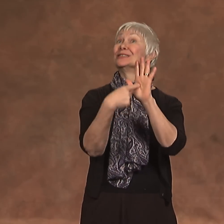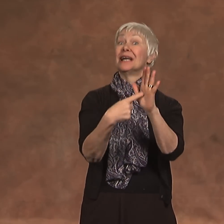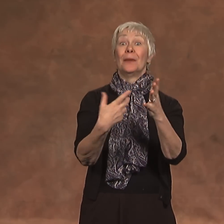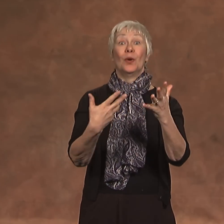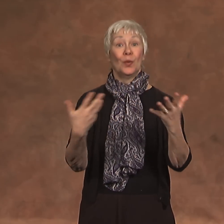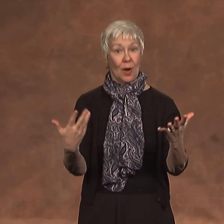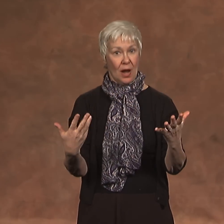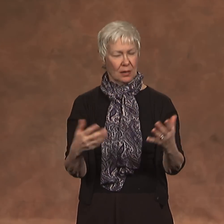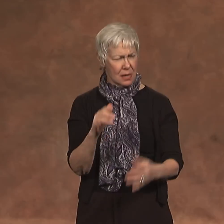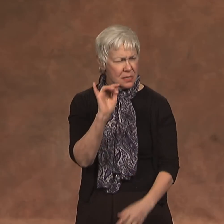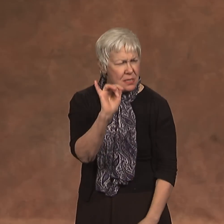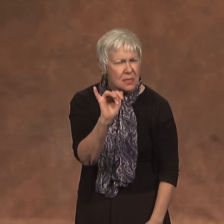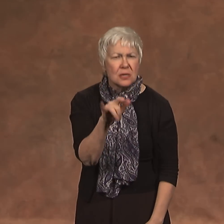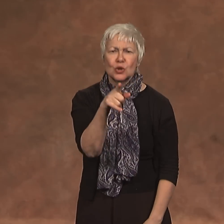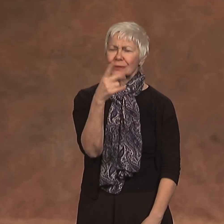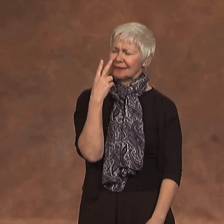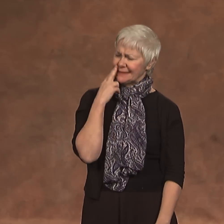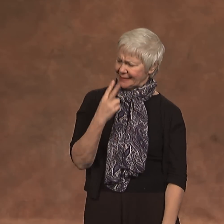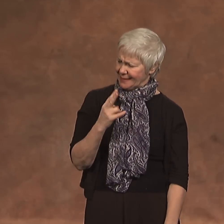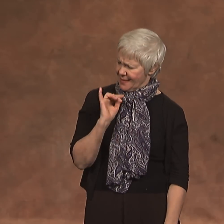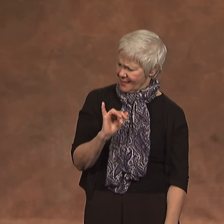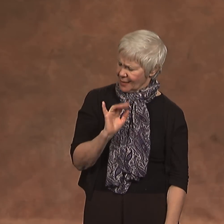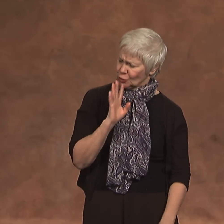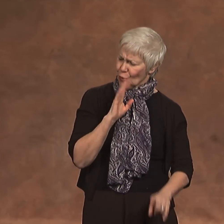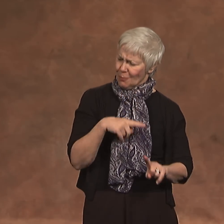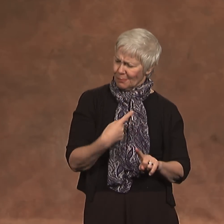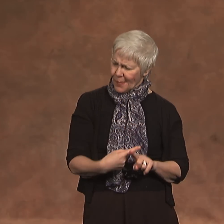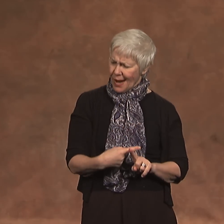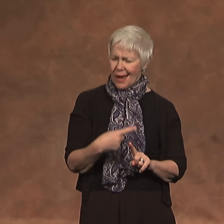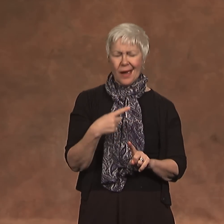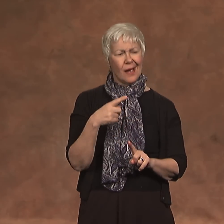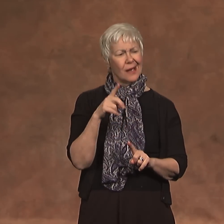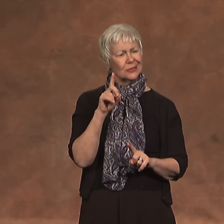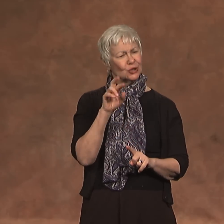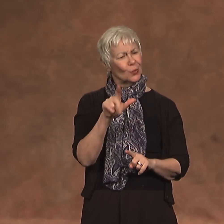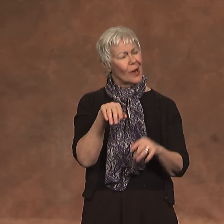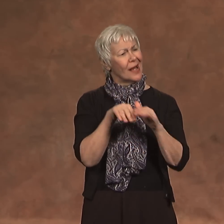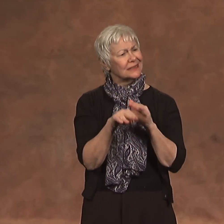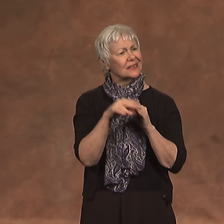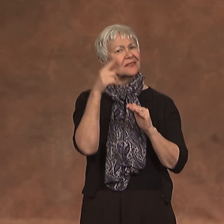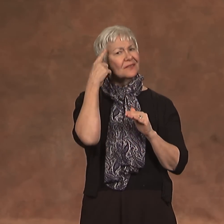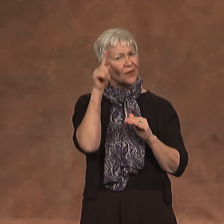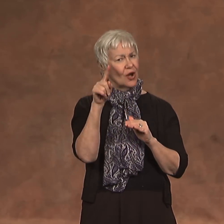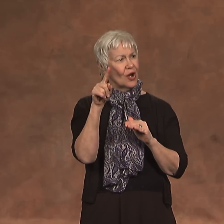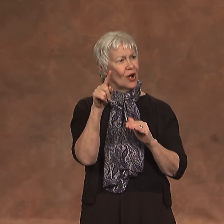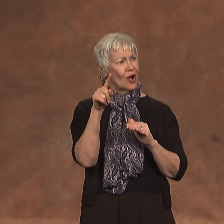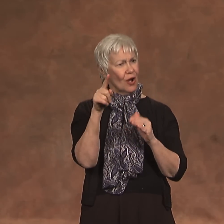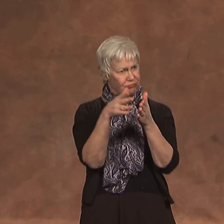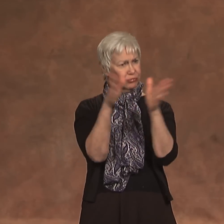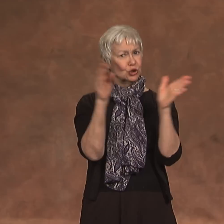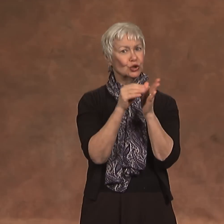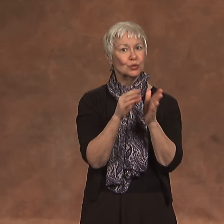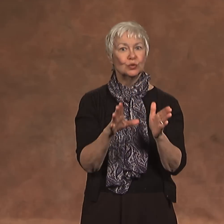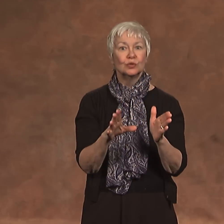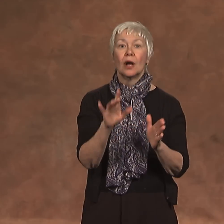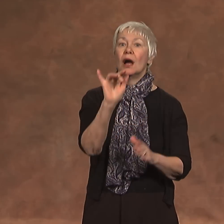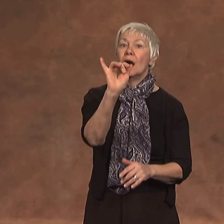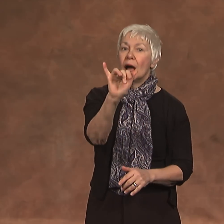Now, in this slide, you see two types of dual access. Okay, in the previous slide, we talked about